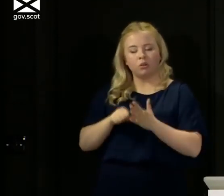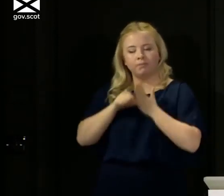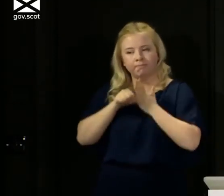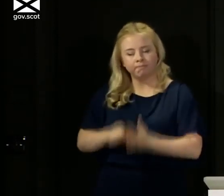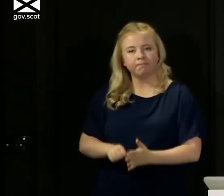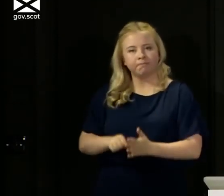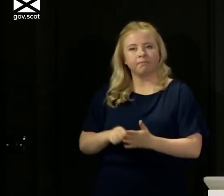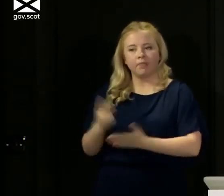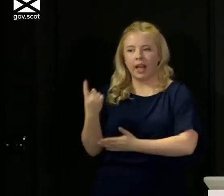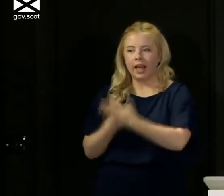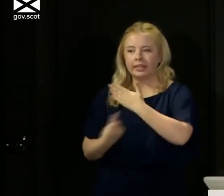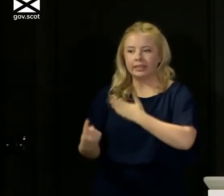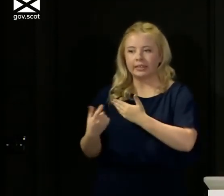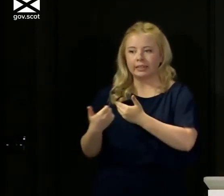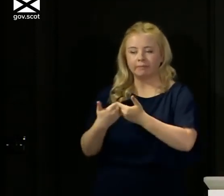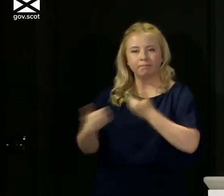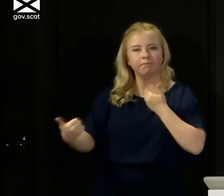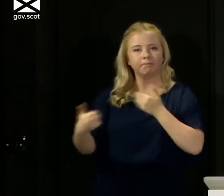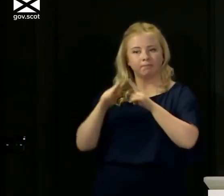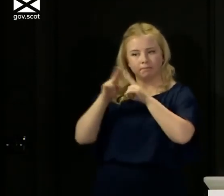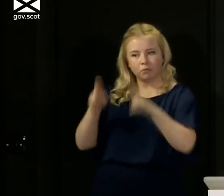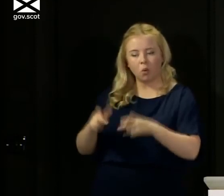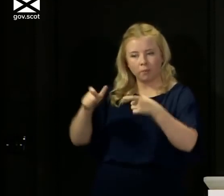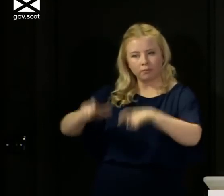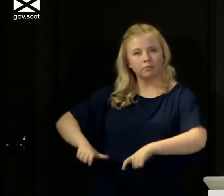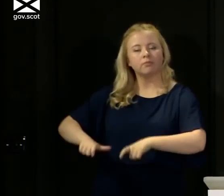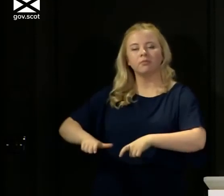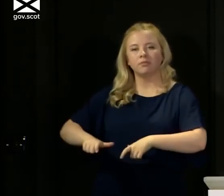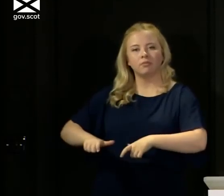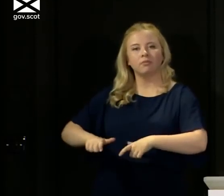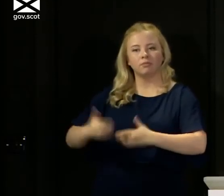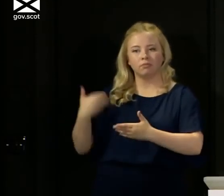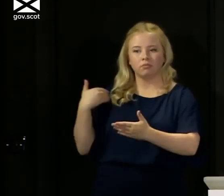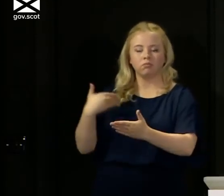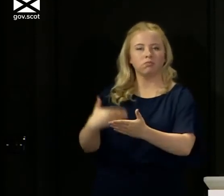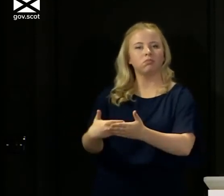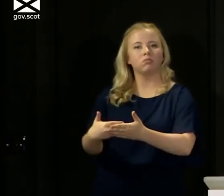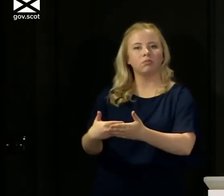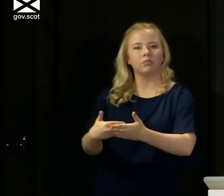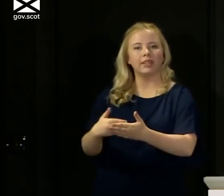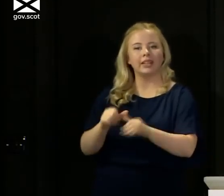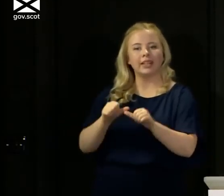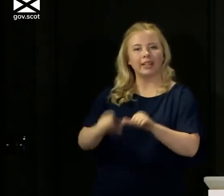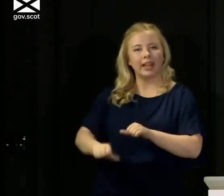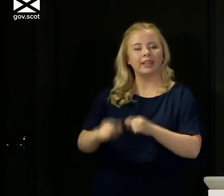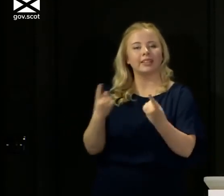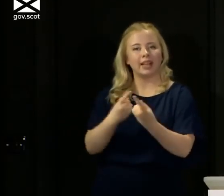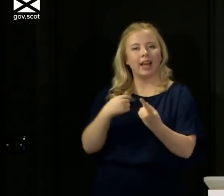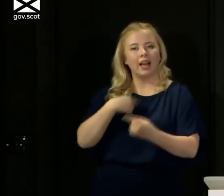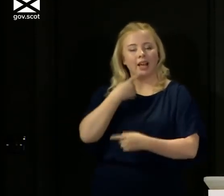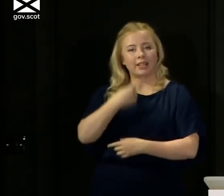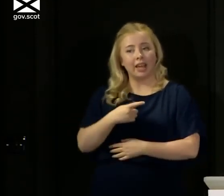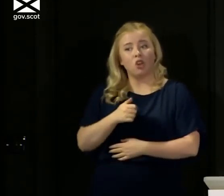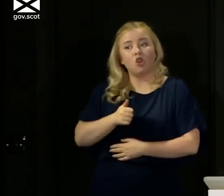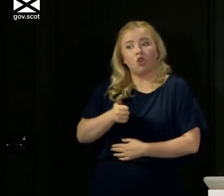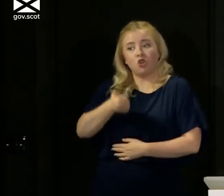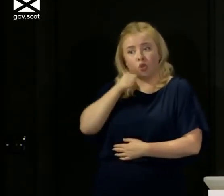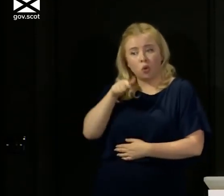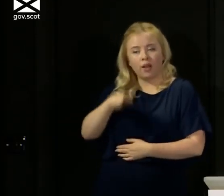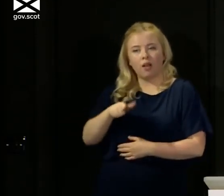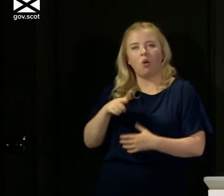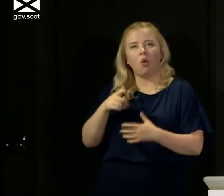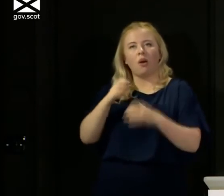isolated over such an extended period of time. And so the next thing I would say is, knowing that or being able